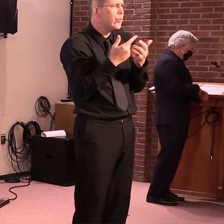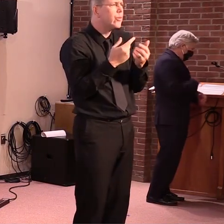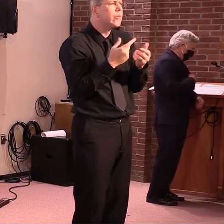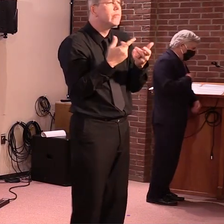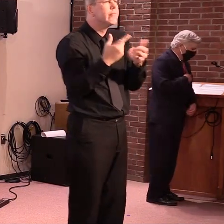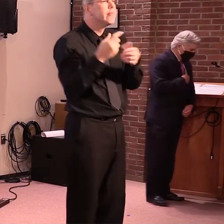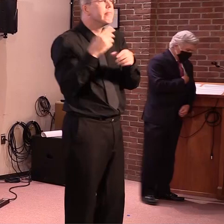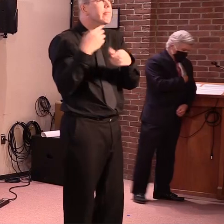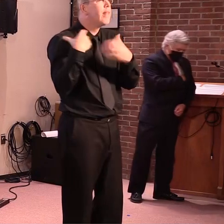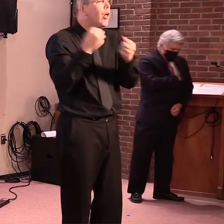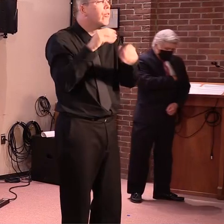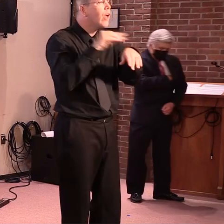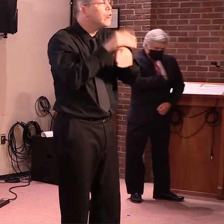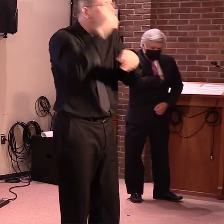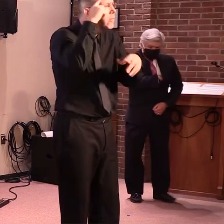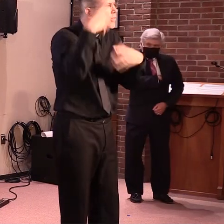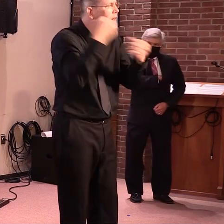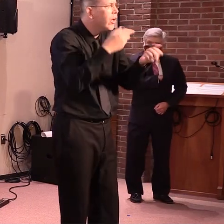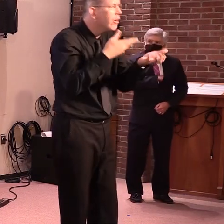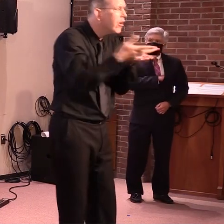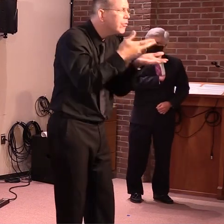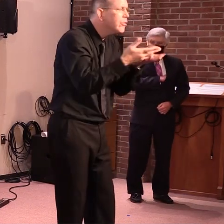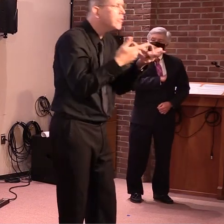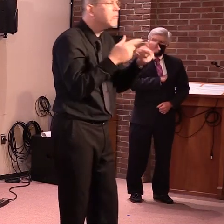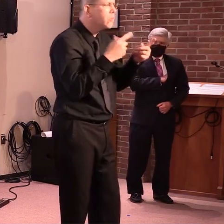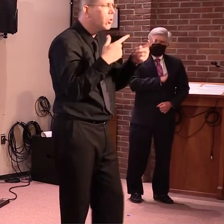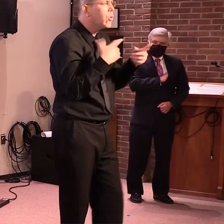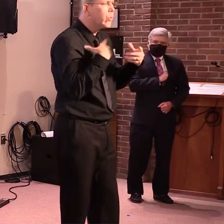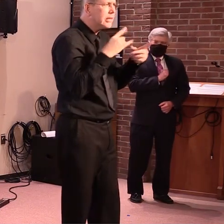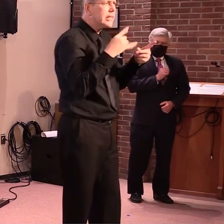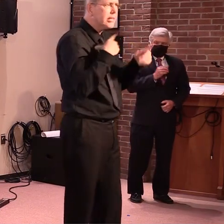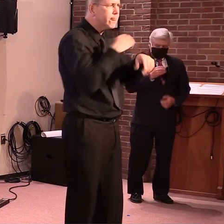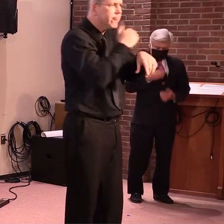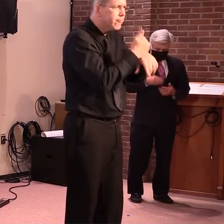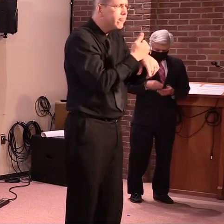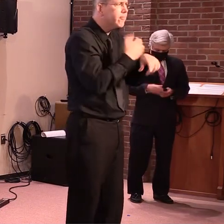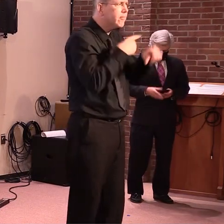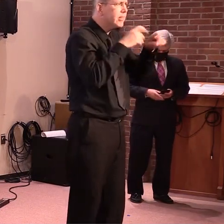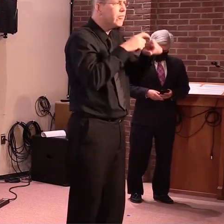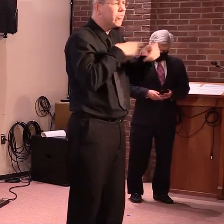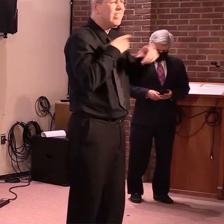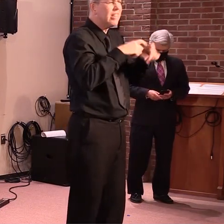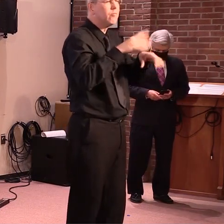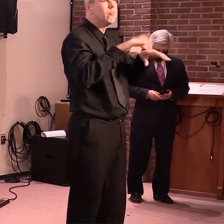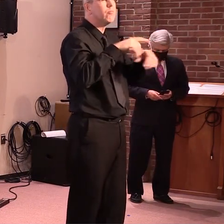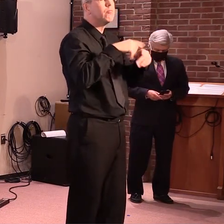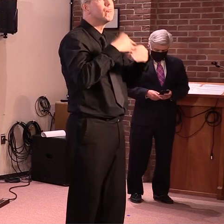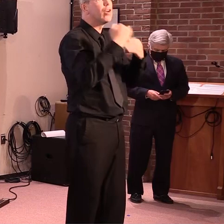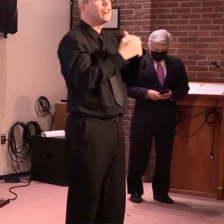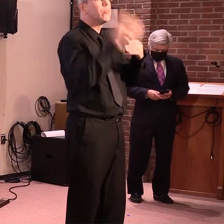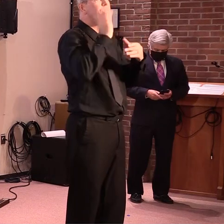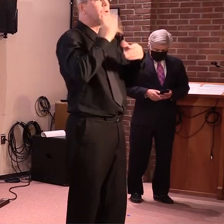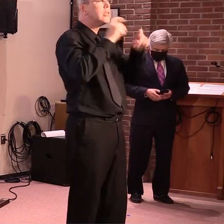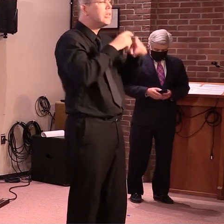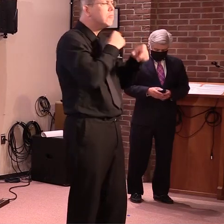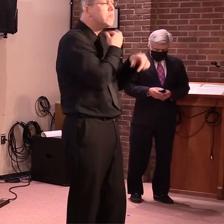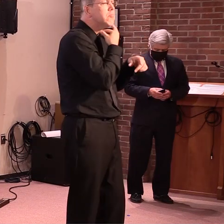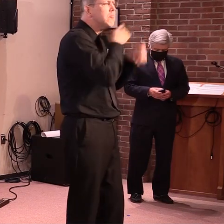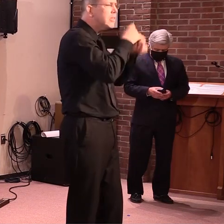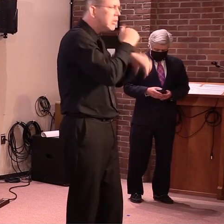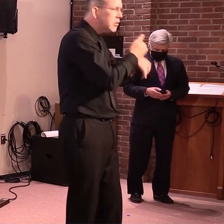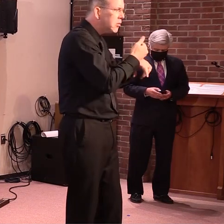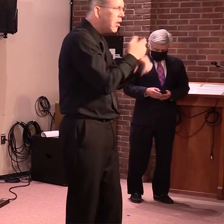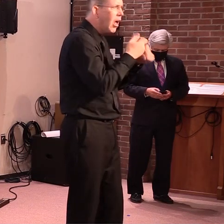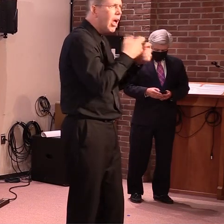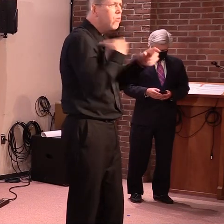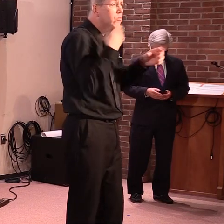so forth. We've done a bit of a pilot project before that, found out that it was working well. So we wanted to enhance that, and